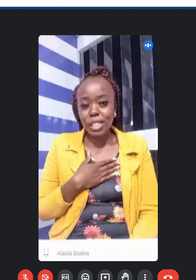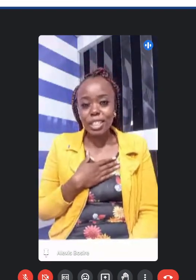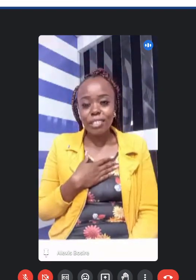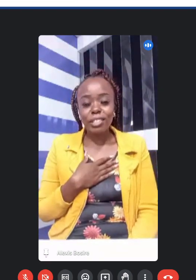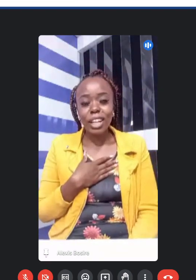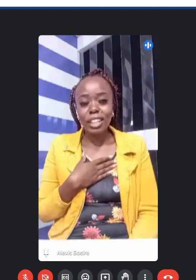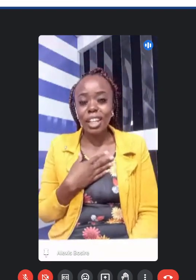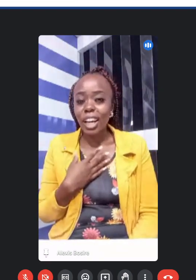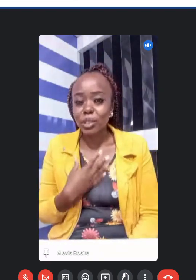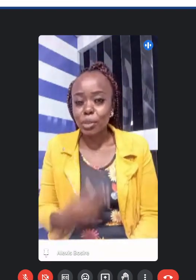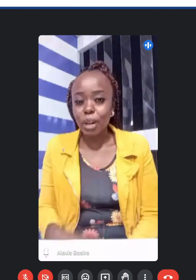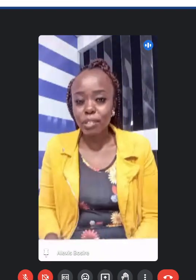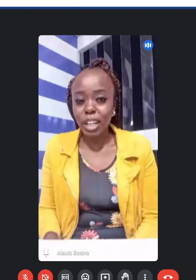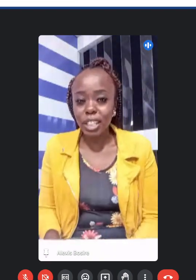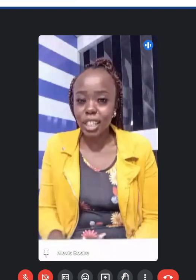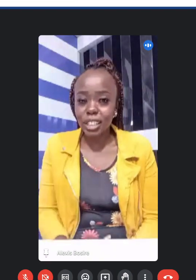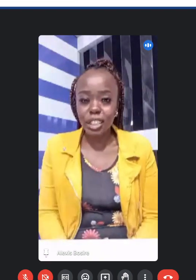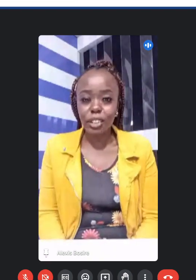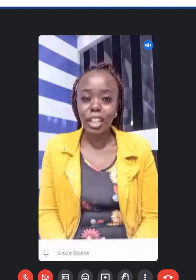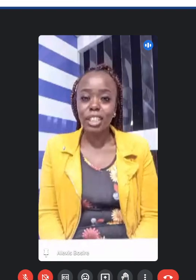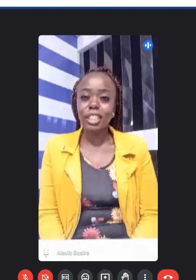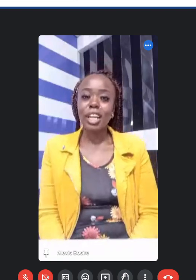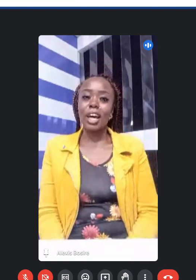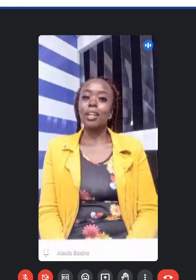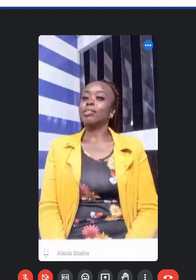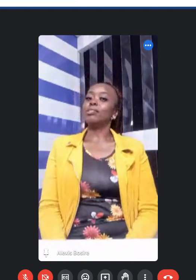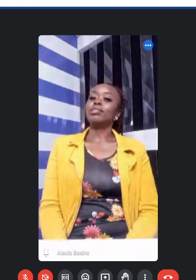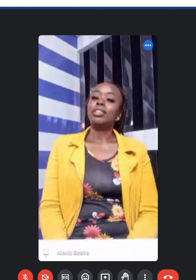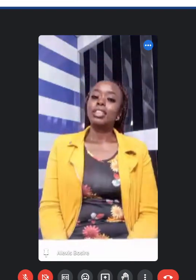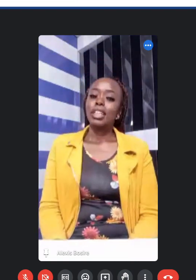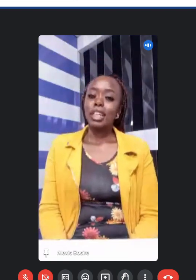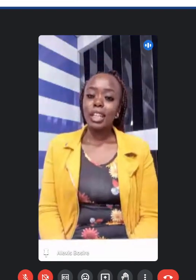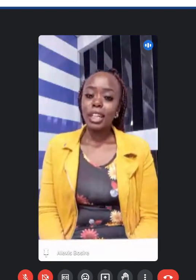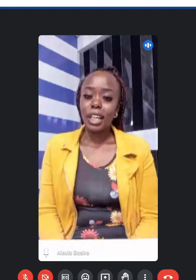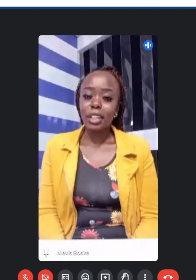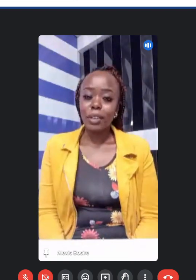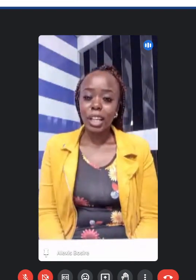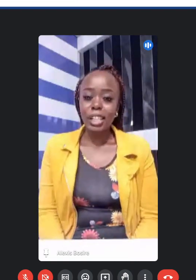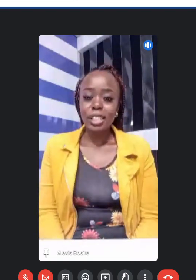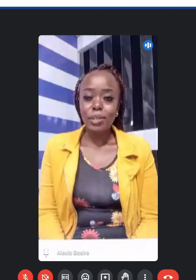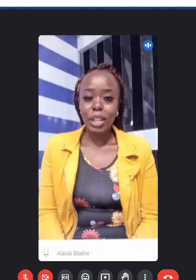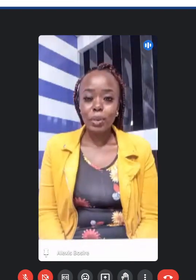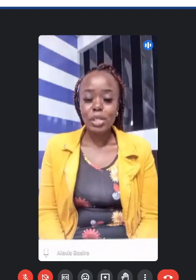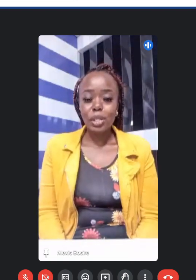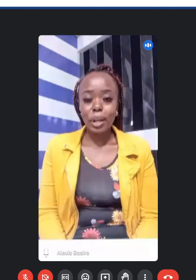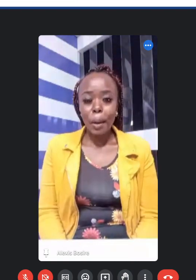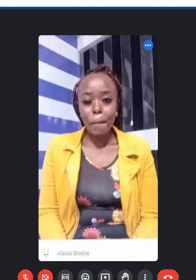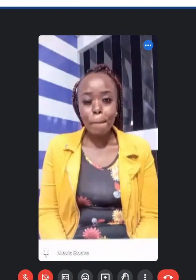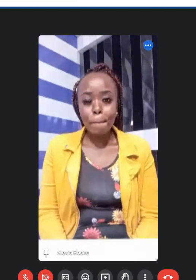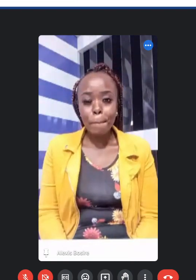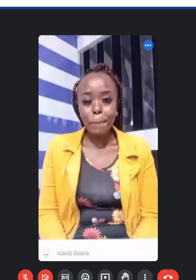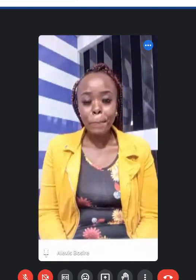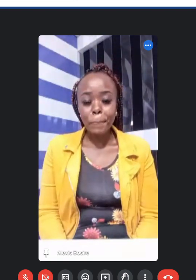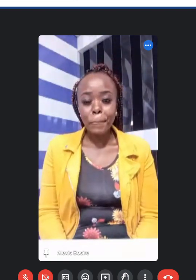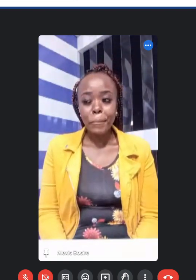apologize. We started very late. We were having a technical hinge here. Anyone else with a question?